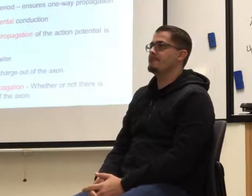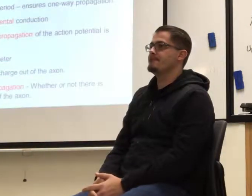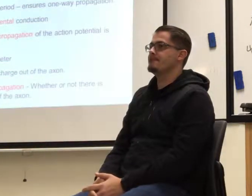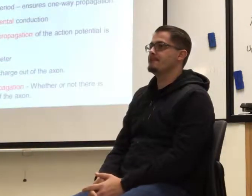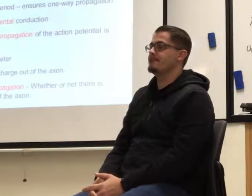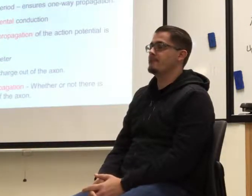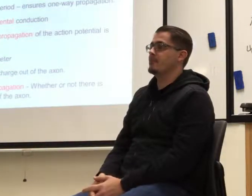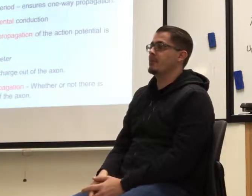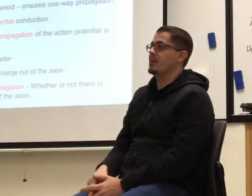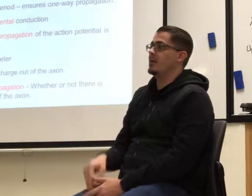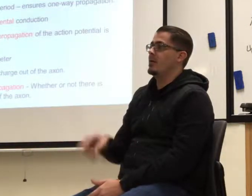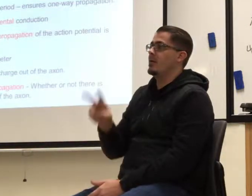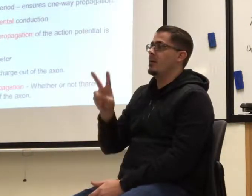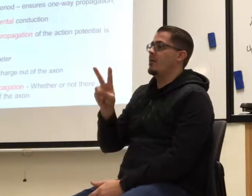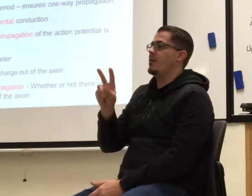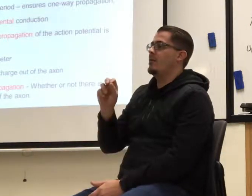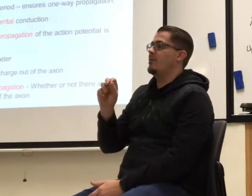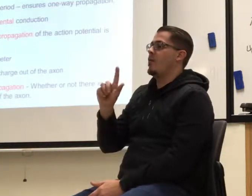Voltage-gated channels